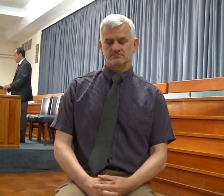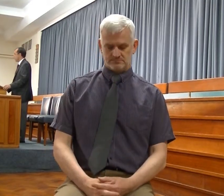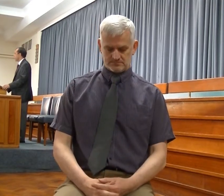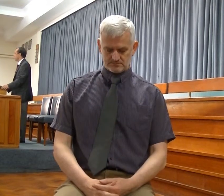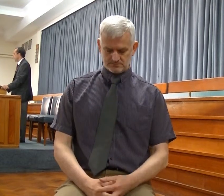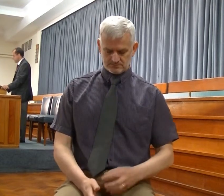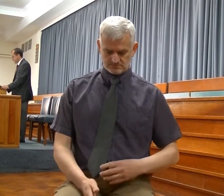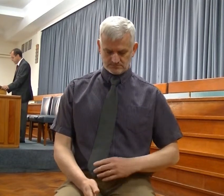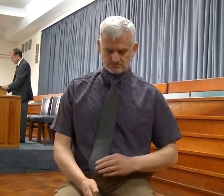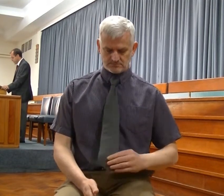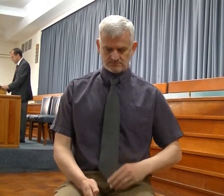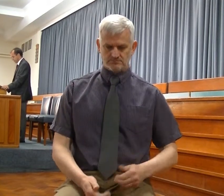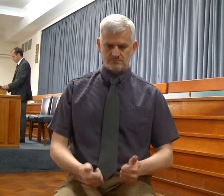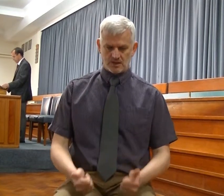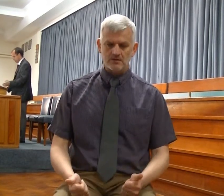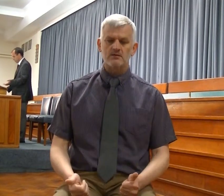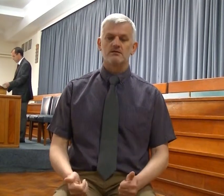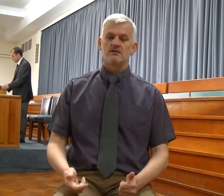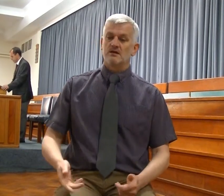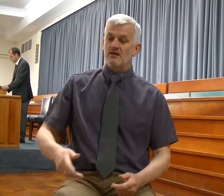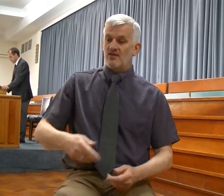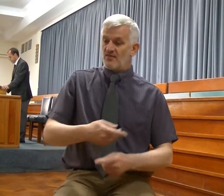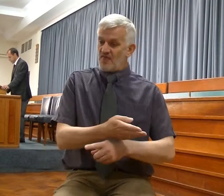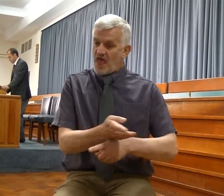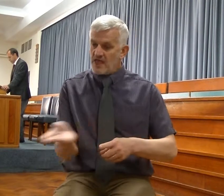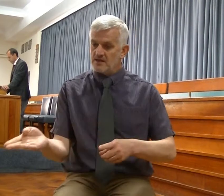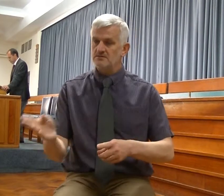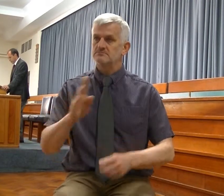And as they led him, Jesus,